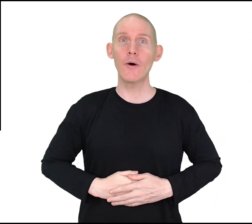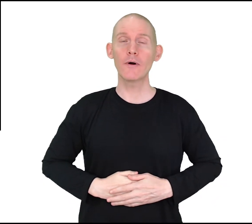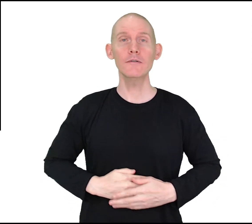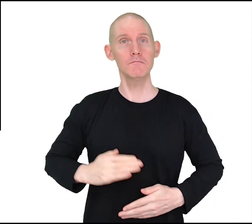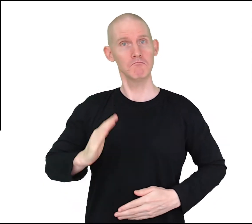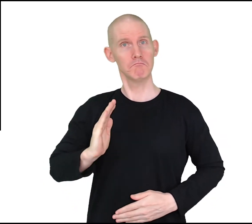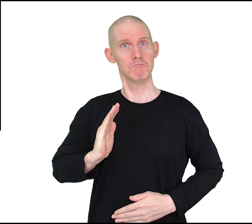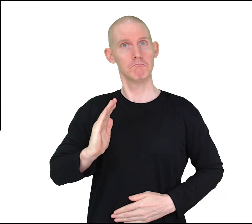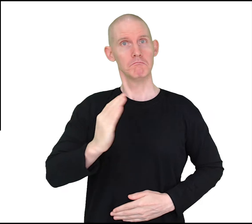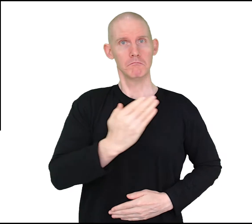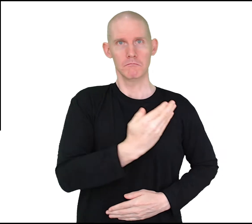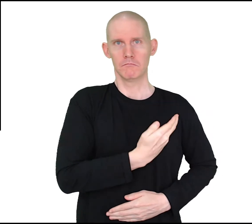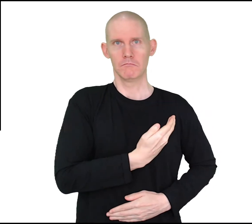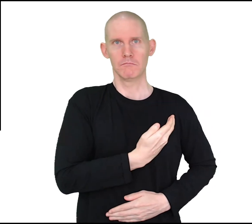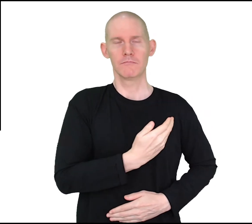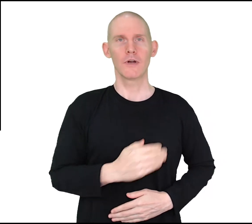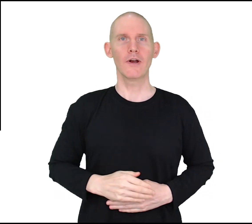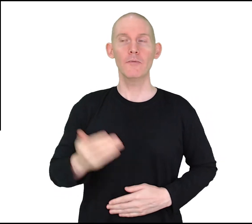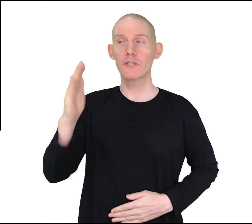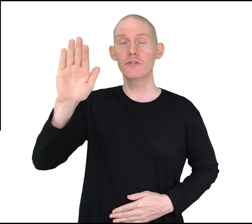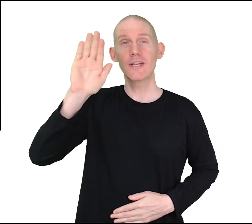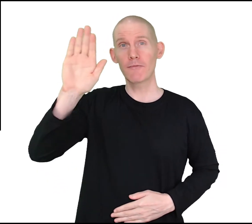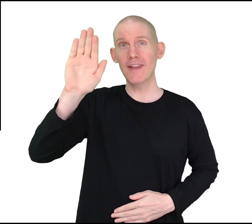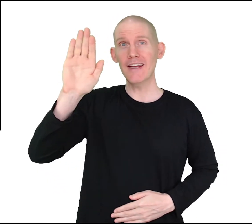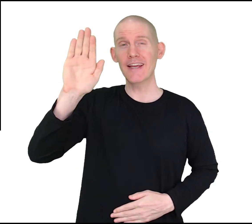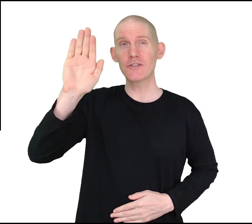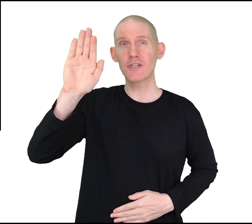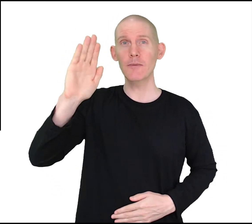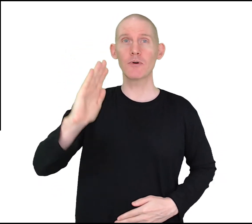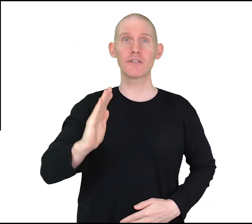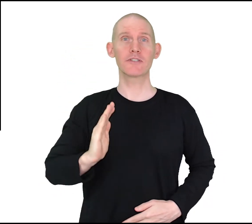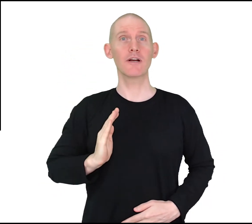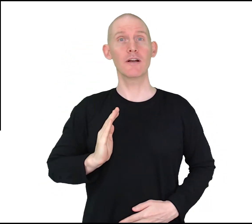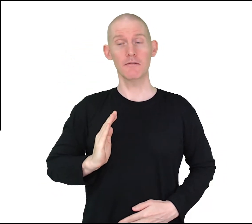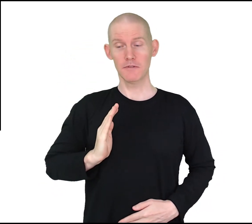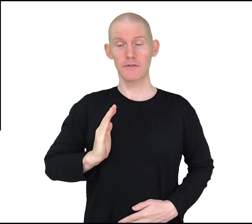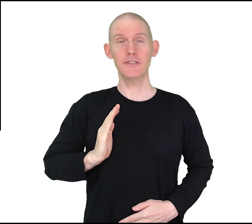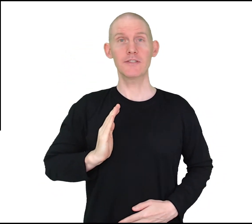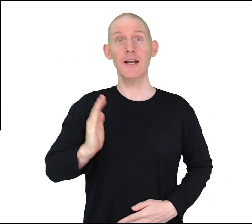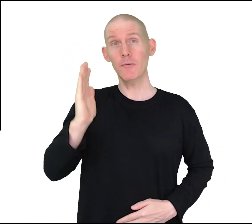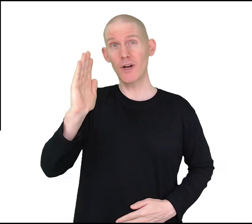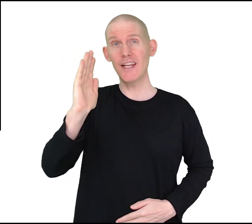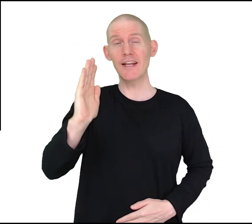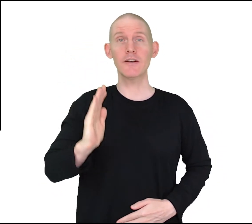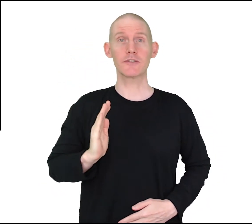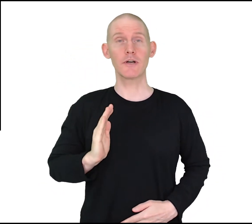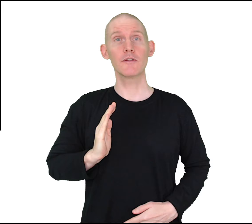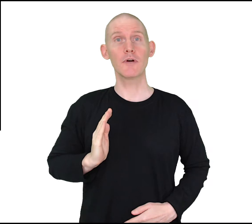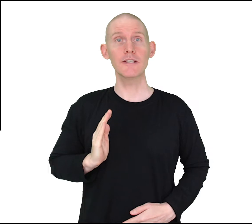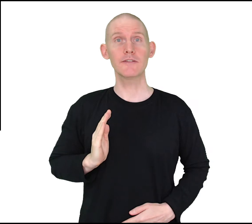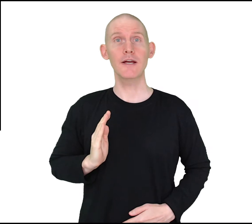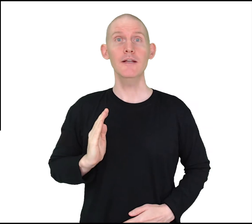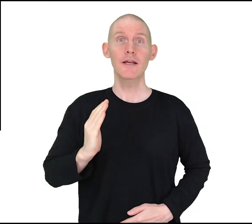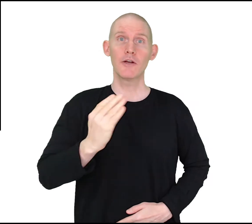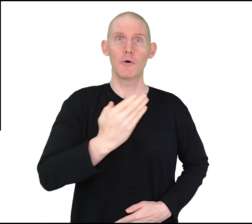our. All right, we're going to use that flat hand shape. We're going to start on this side. I'm right-handed. I'll start on the right side and go over